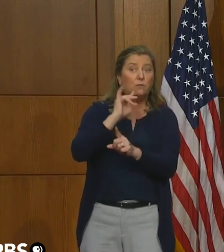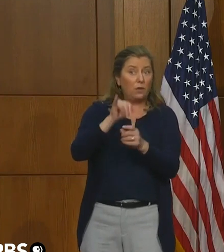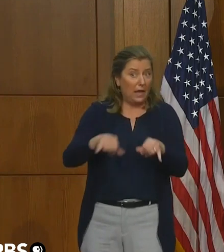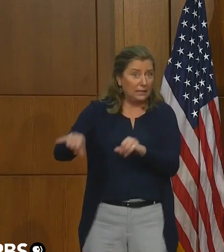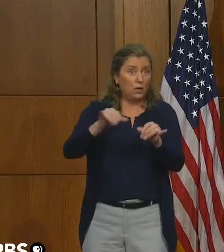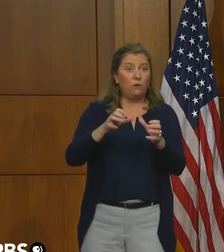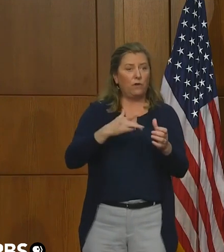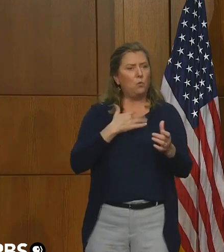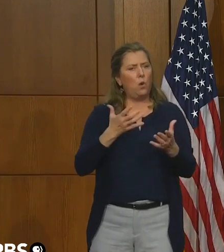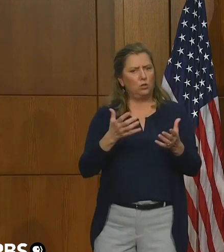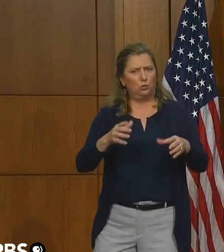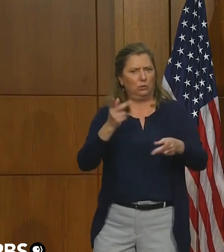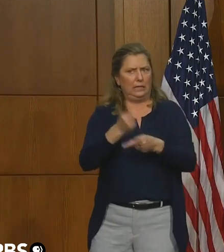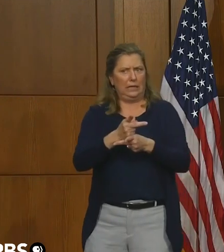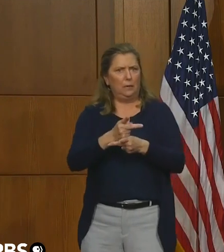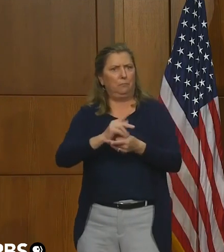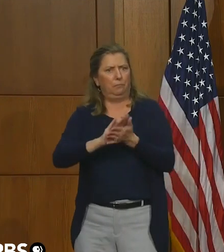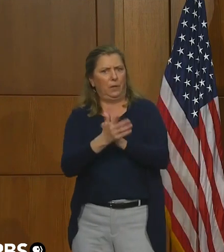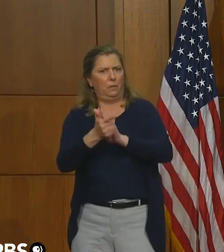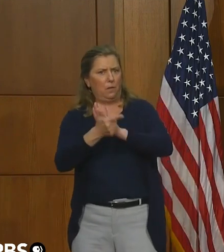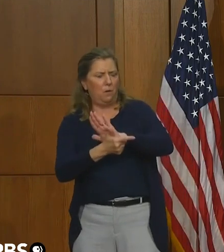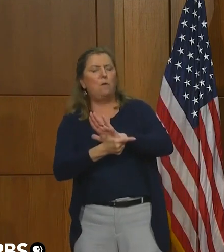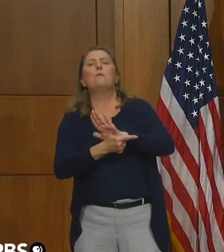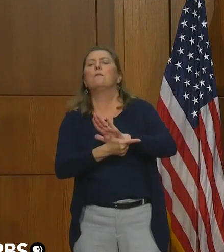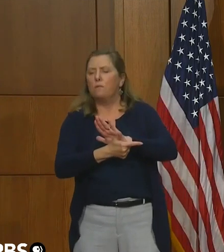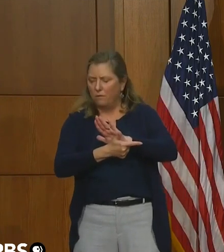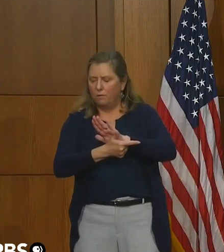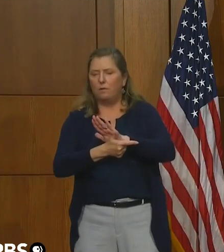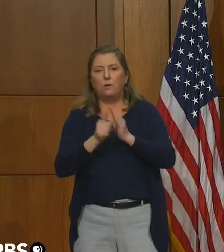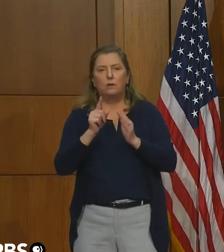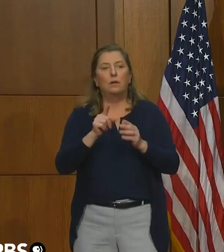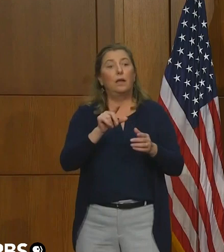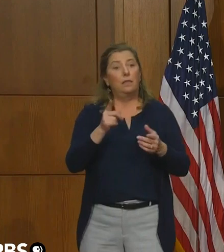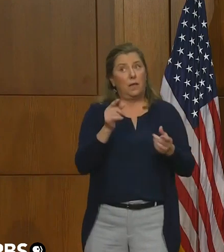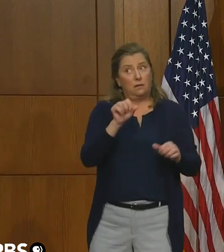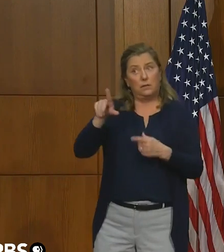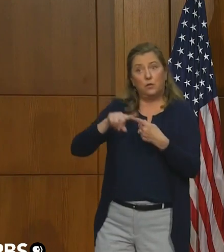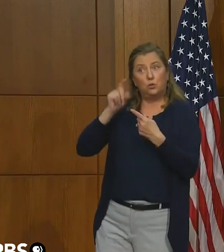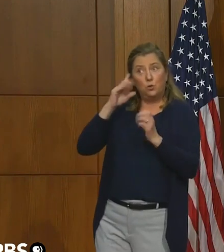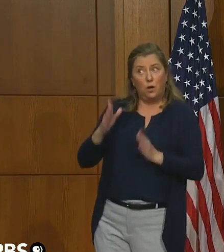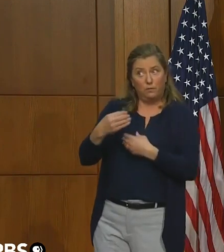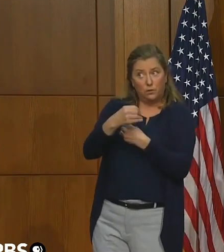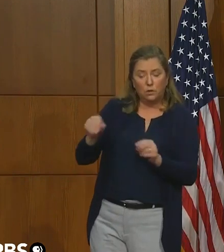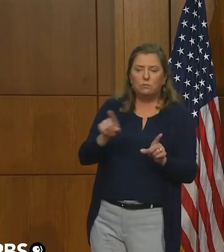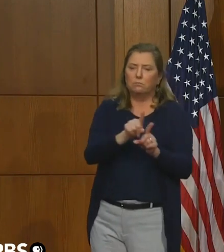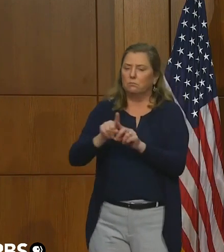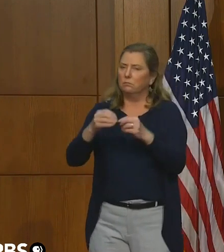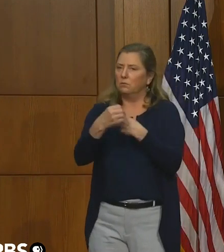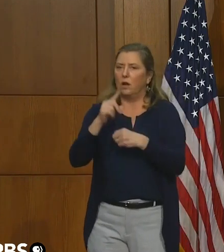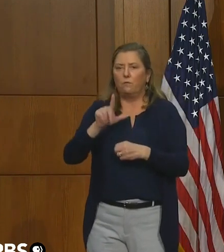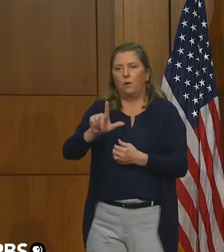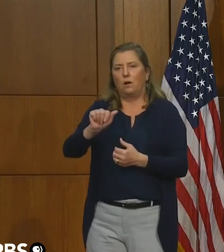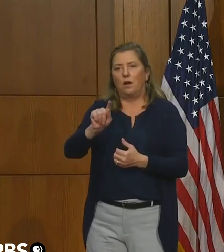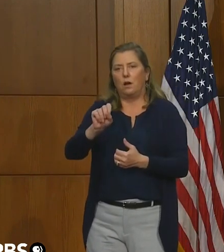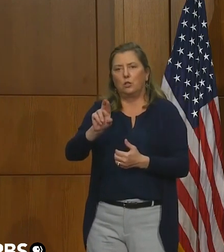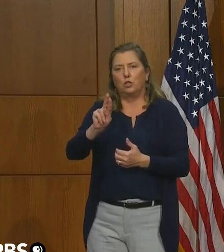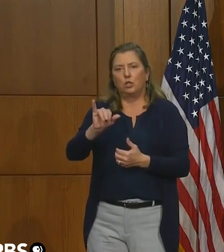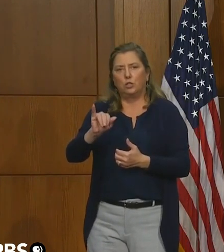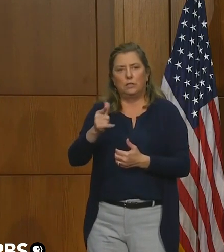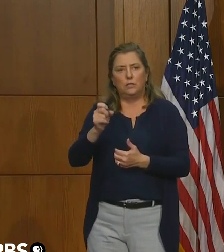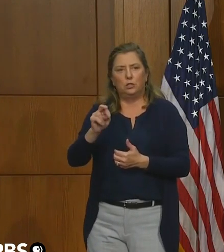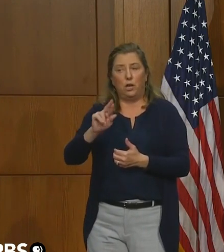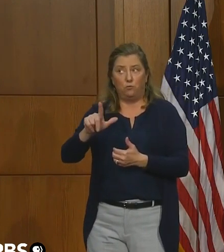that we want to codify in code around certain situations, then they send it to the governor's office as well as the office of the attorney general to